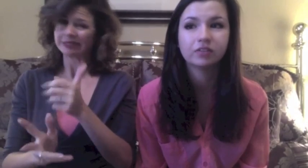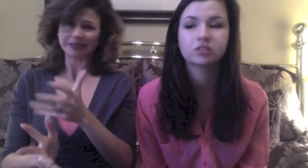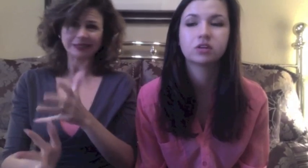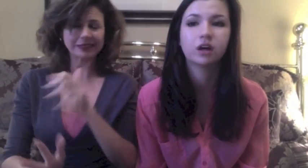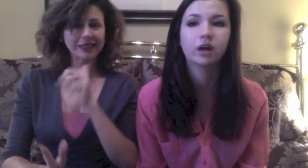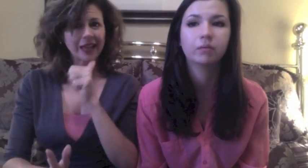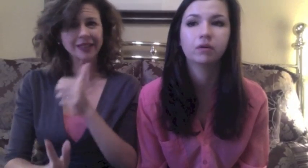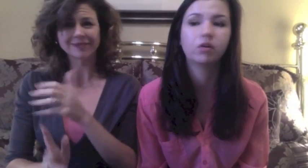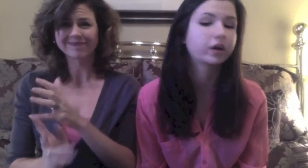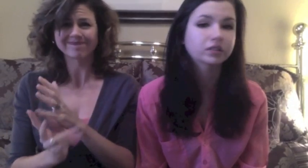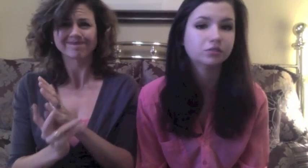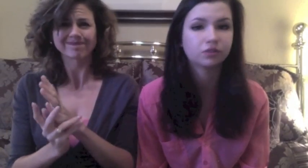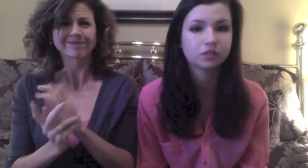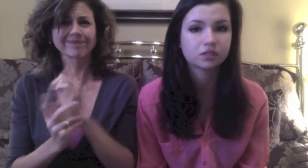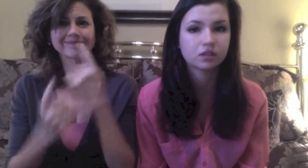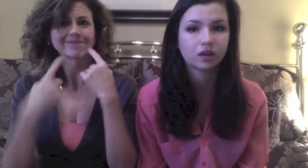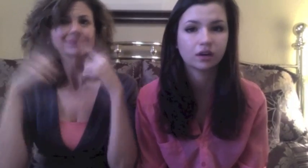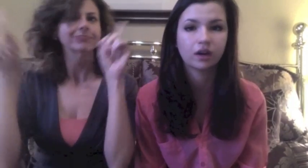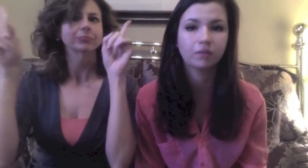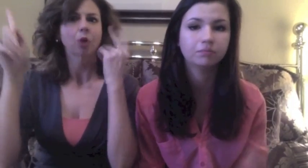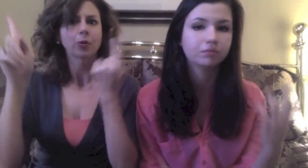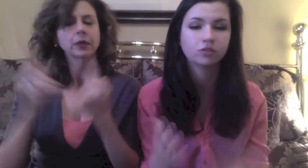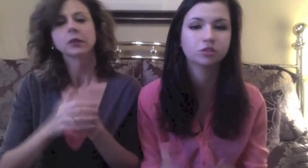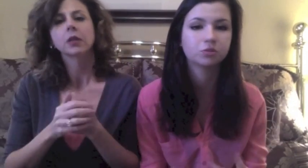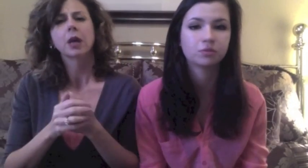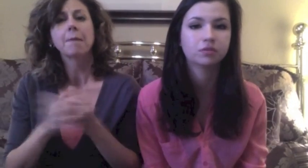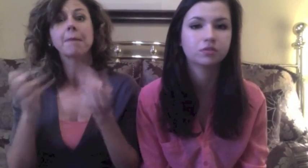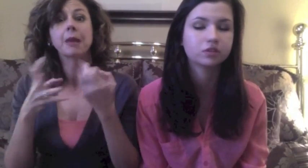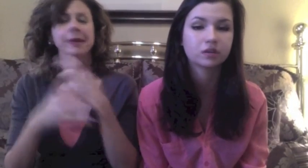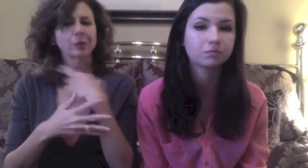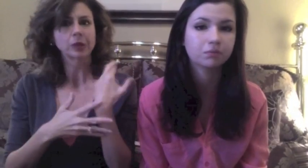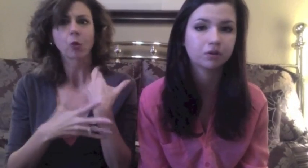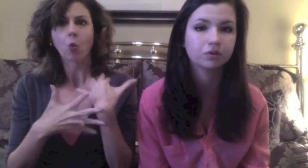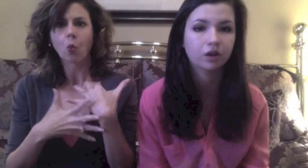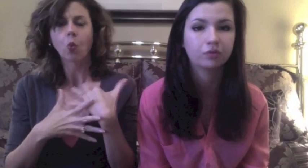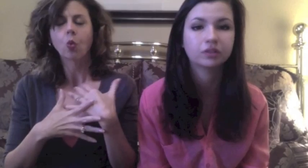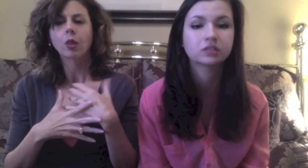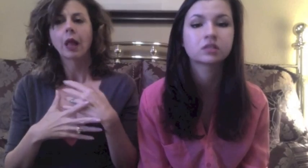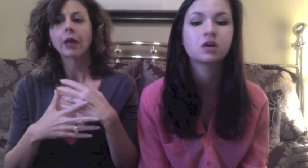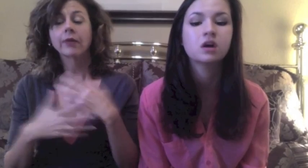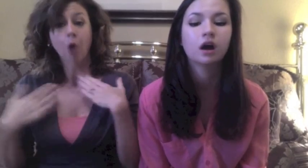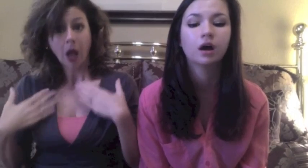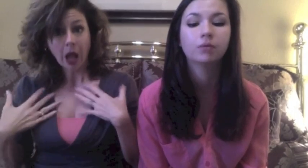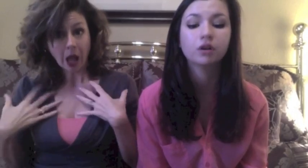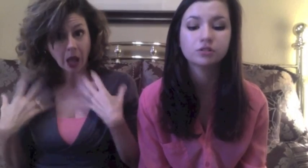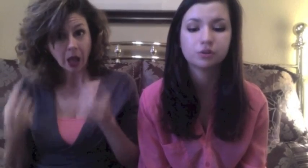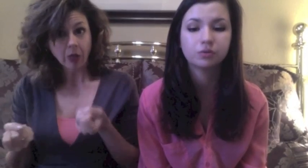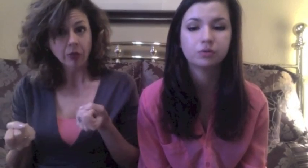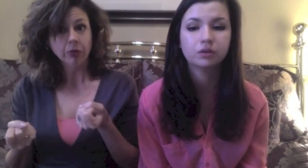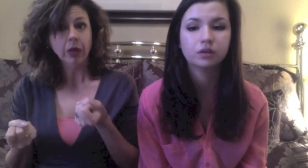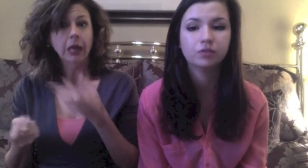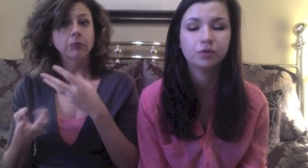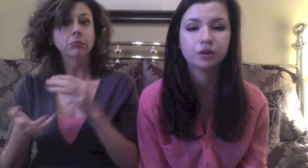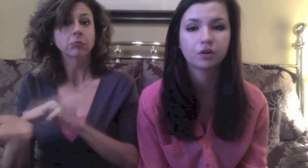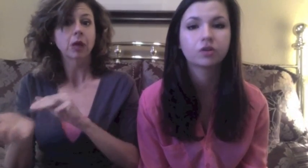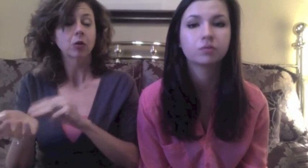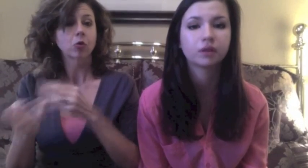well. And there's all kinds of risks that are associated with them as far as like medical and health risks. But